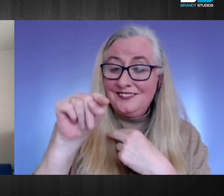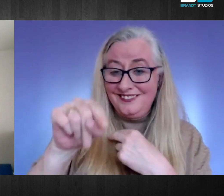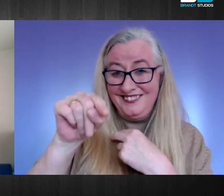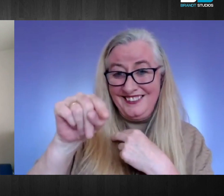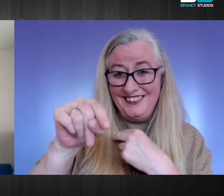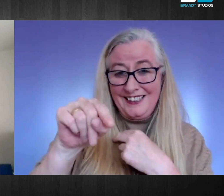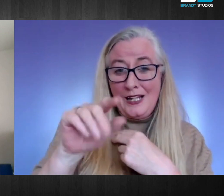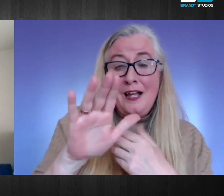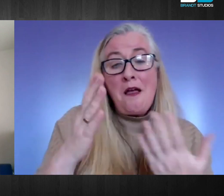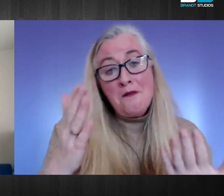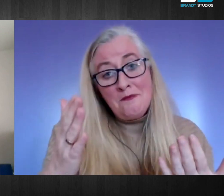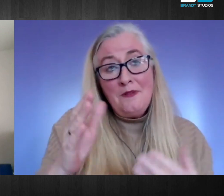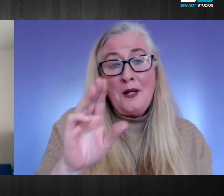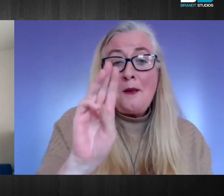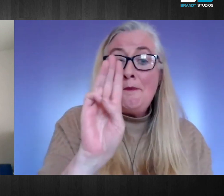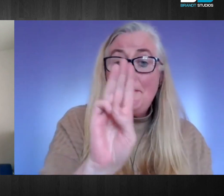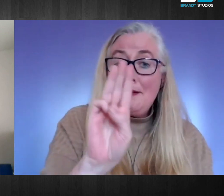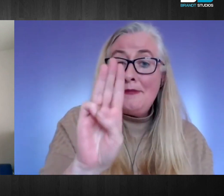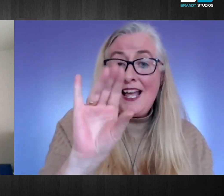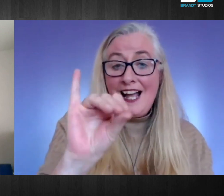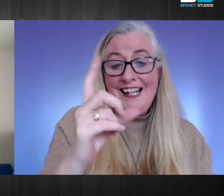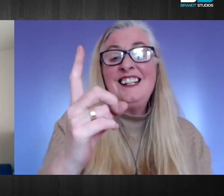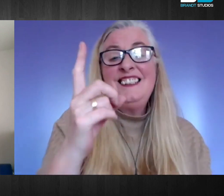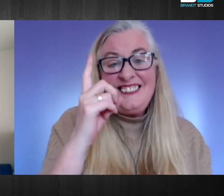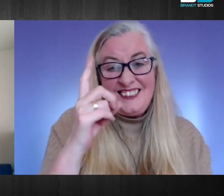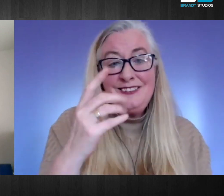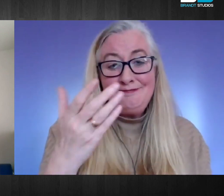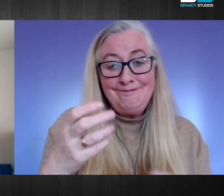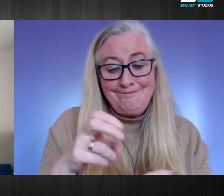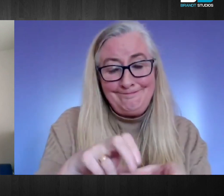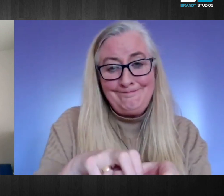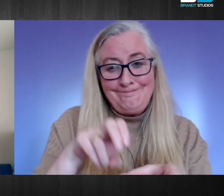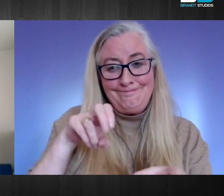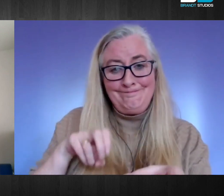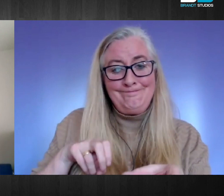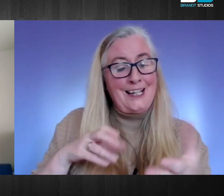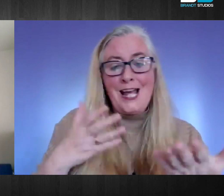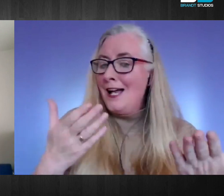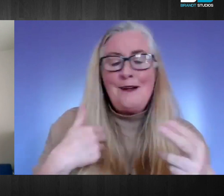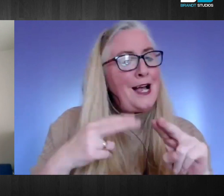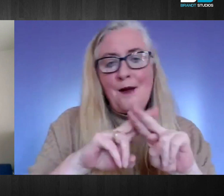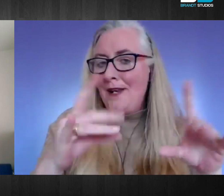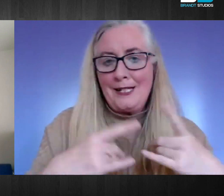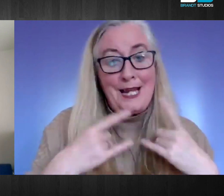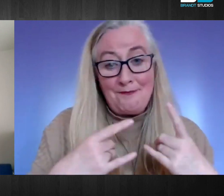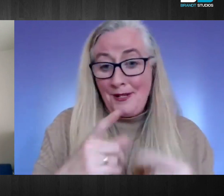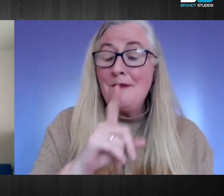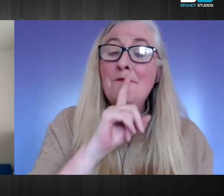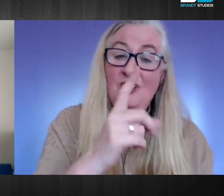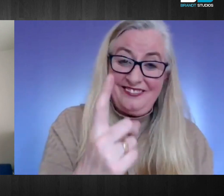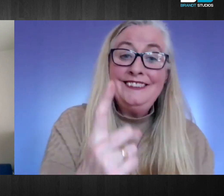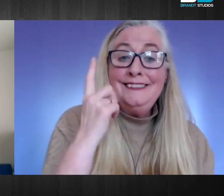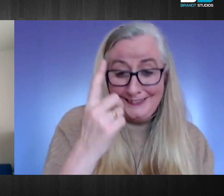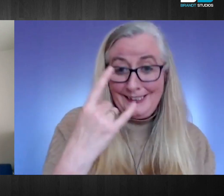PPI did take a backseat, and I'm not entirely happy about that, but it did. And